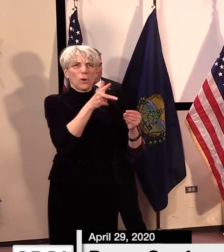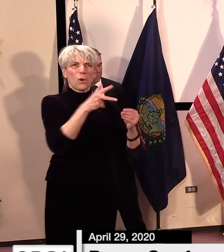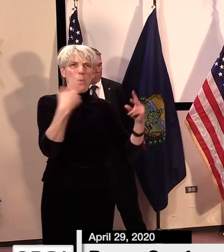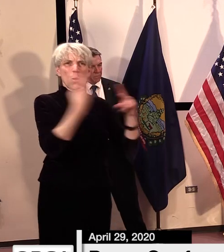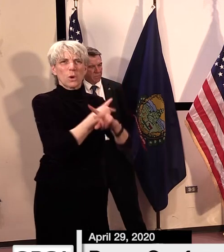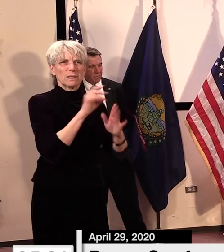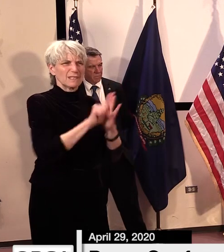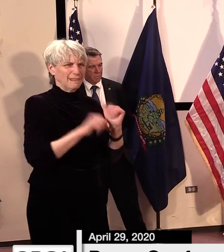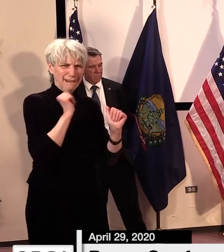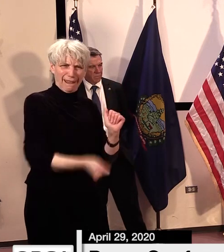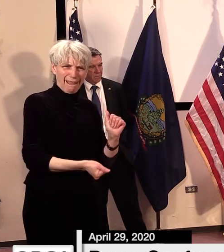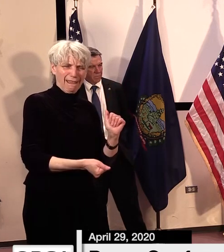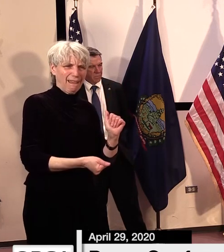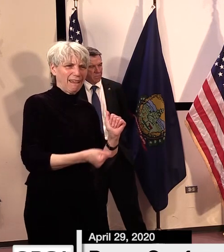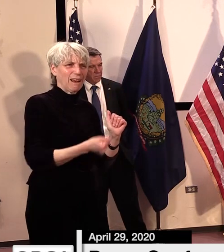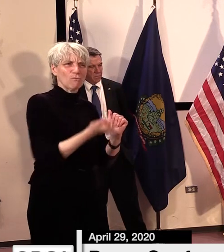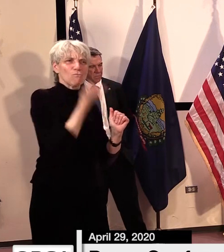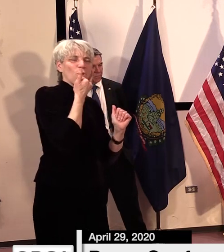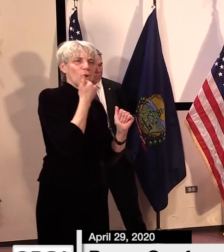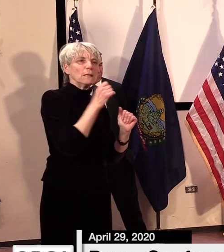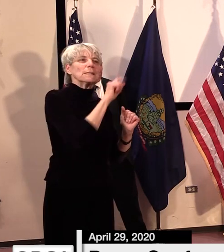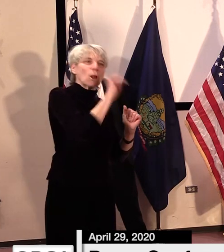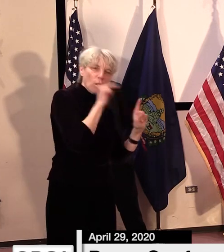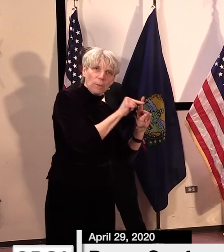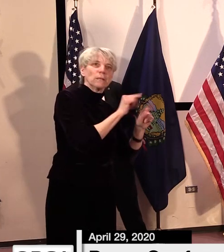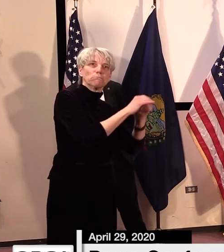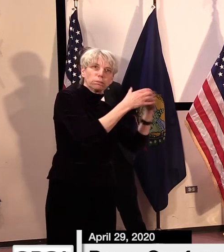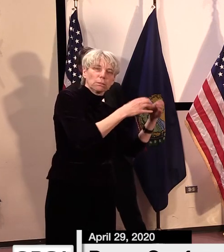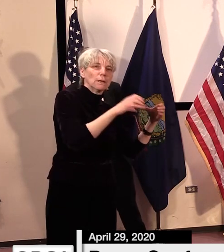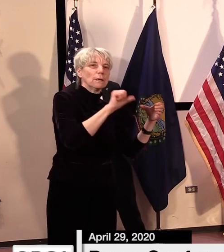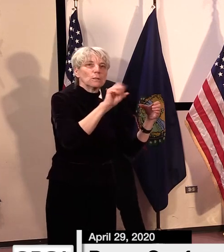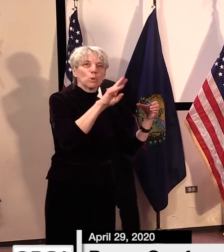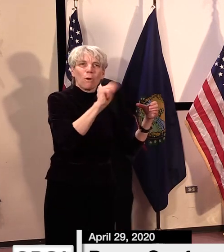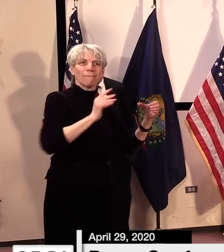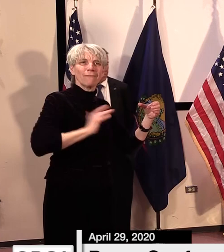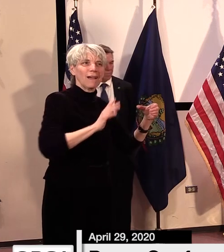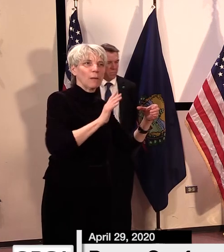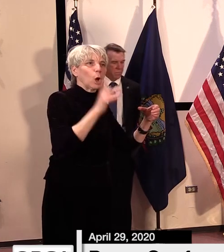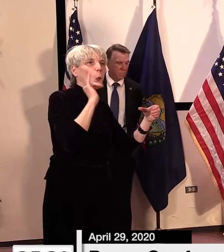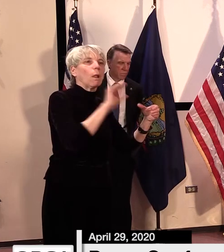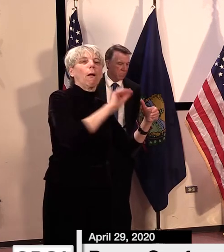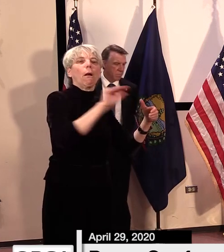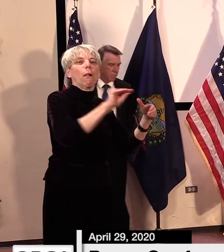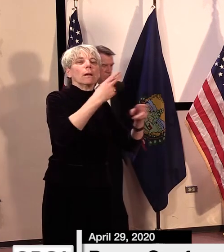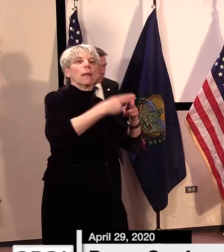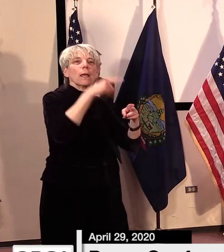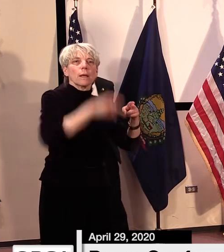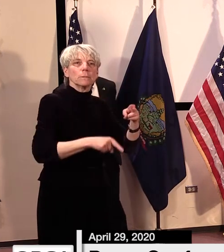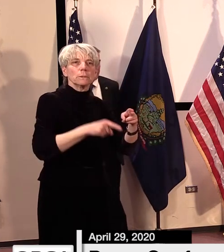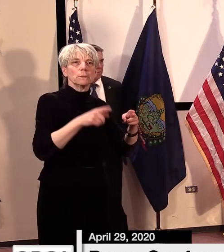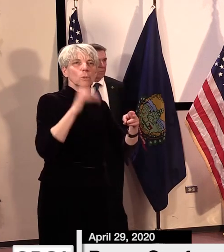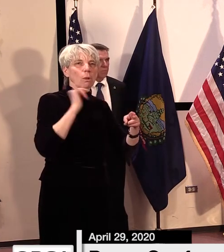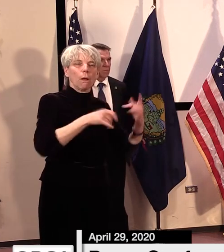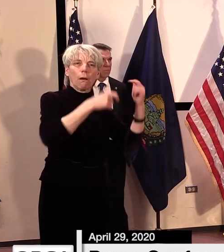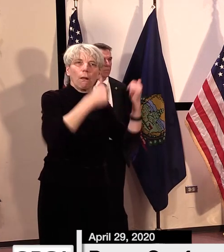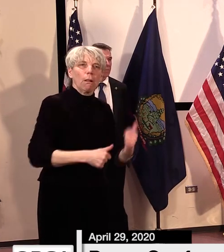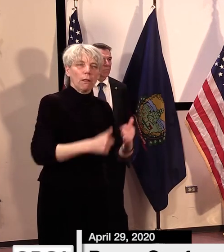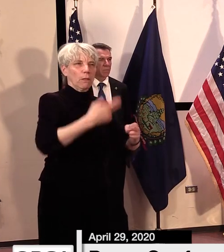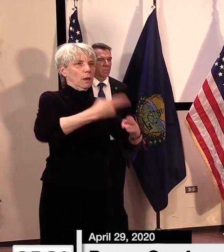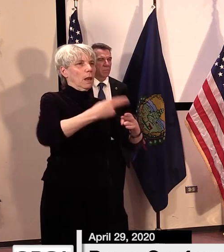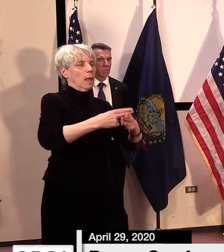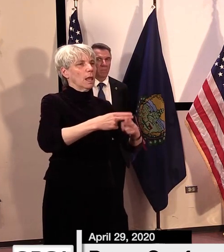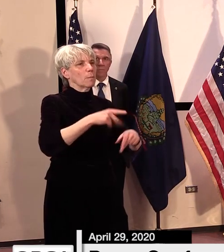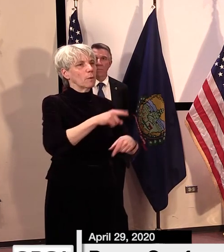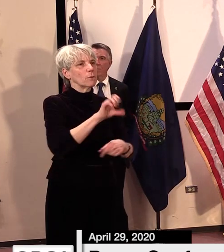these individual towns or hotspots? And where do the local health officers, which are part of your network, fit into this